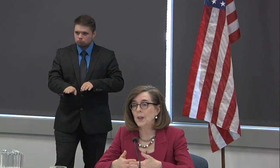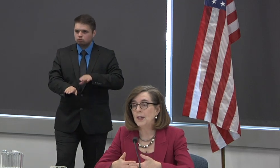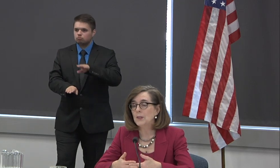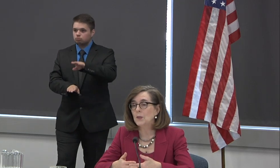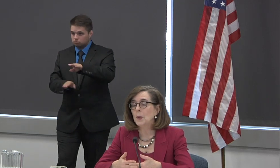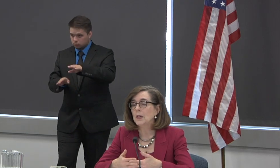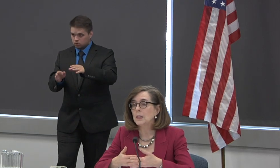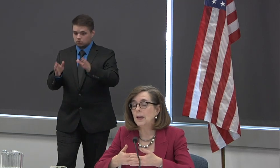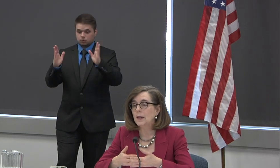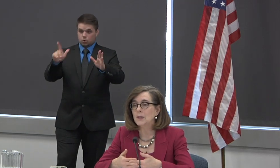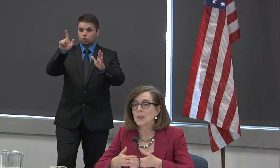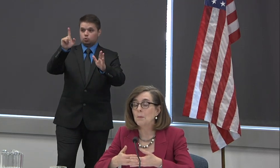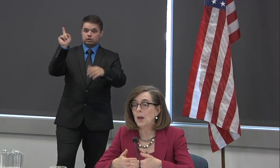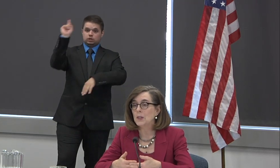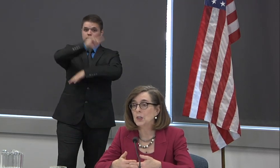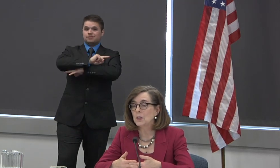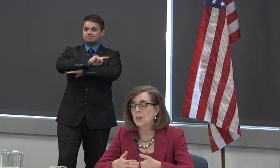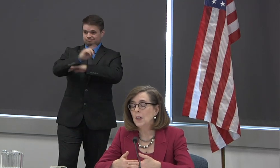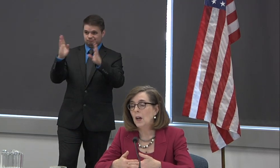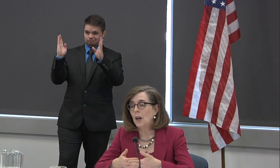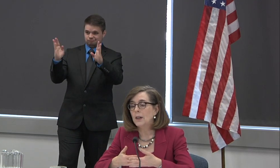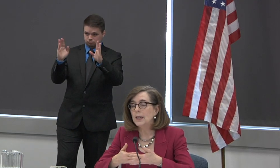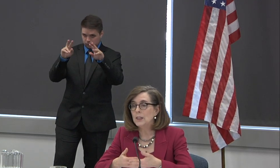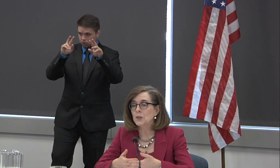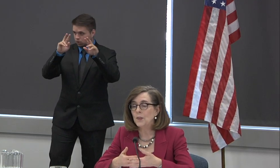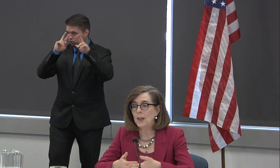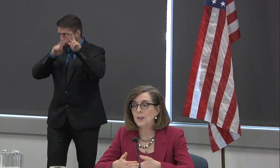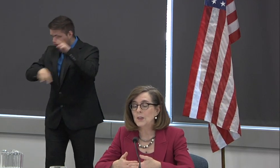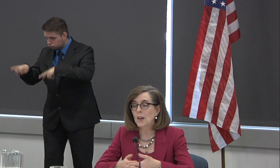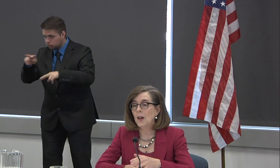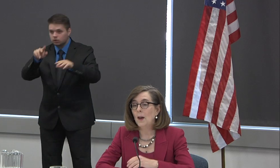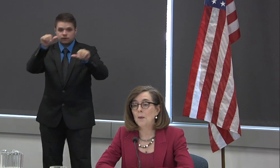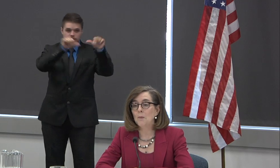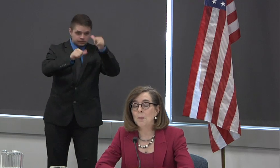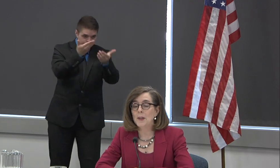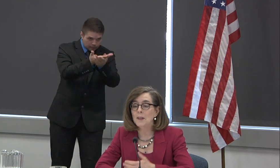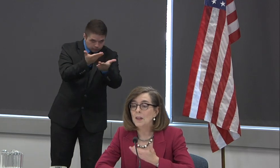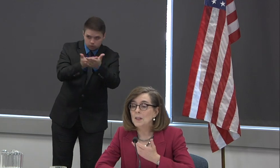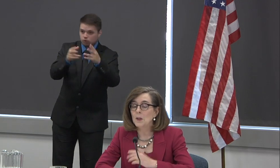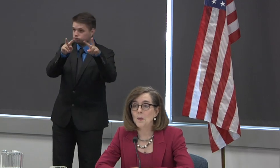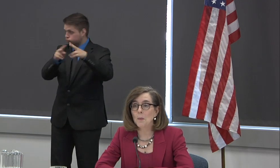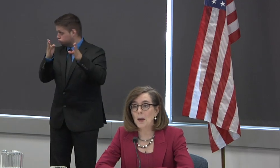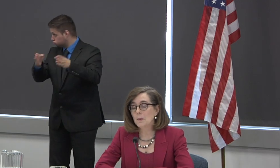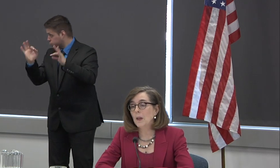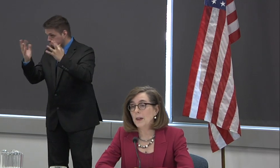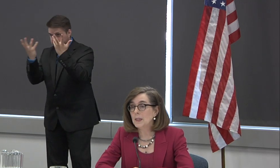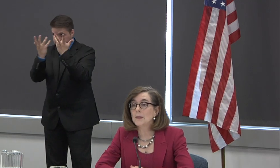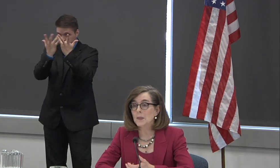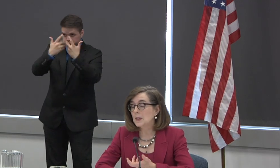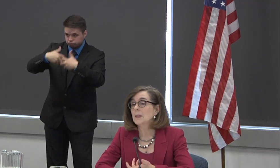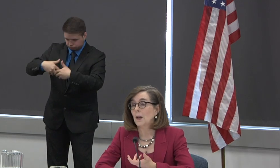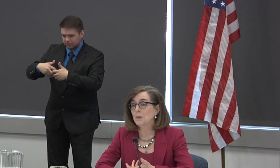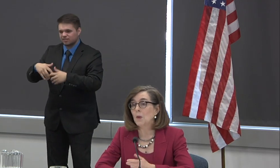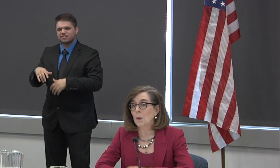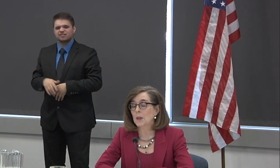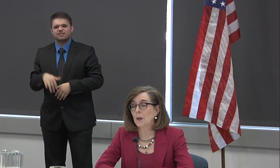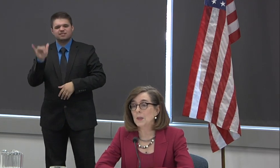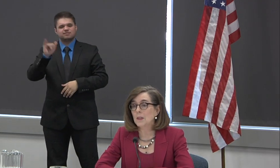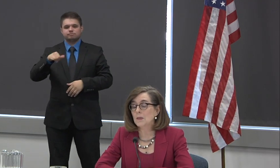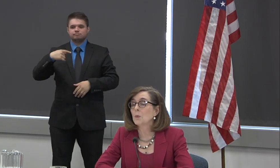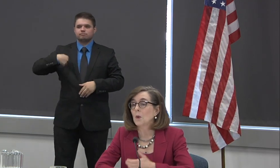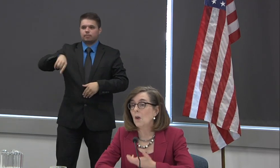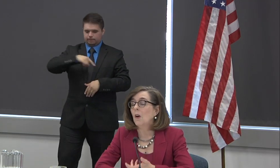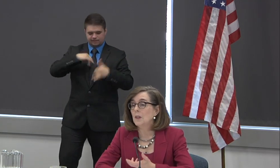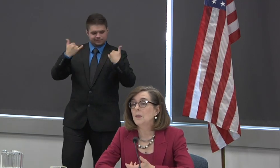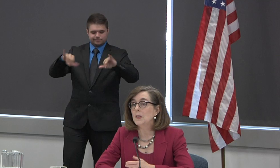phase, so we can test and monitor each phase. But you know, the bottom line is this is up to Oregonians.